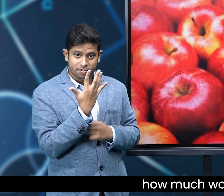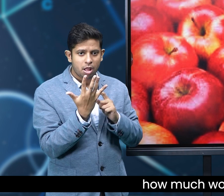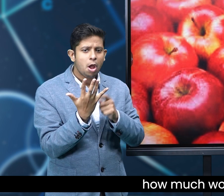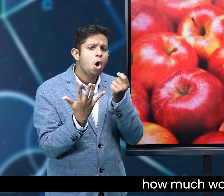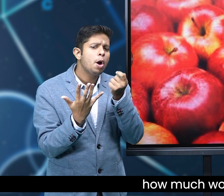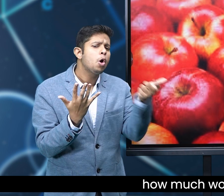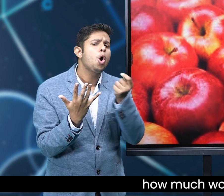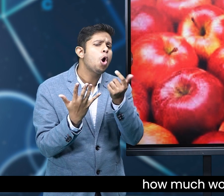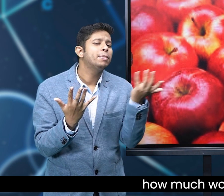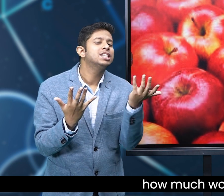cost?